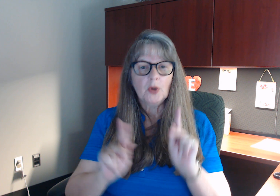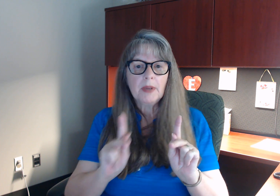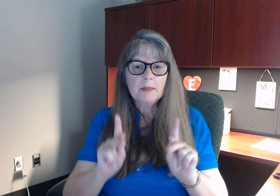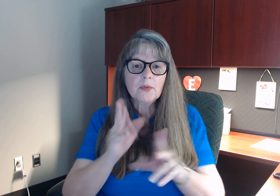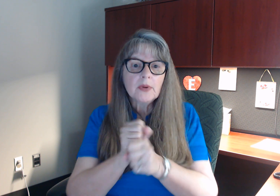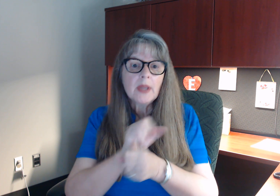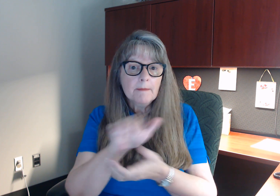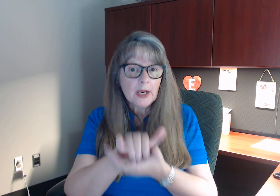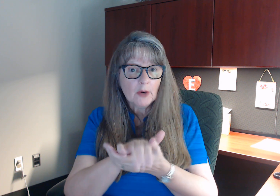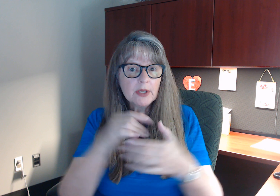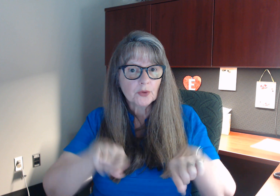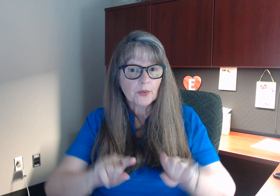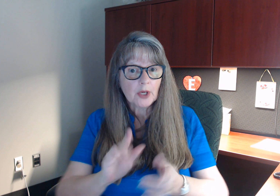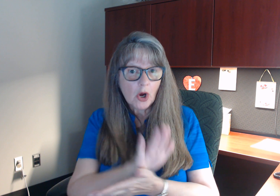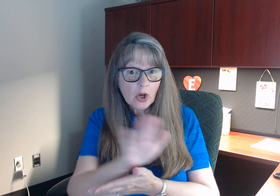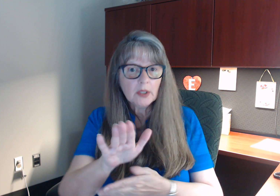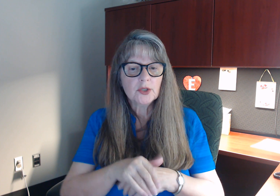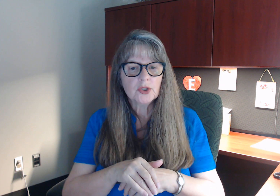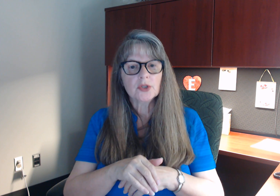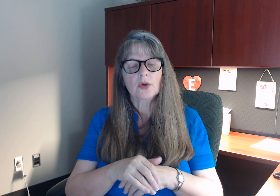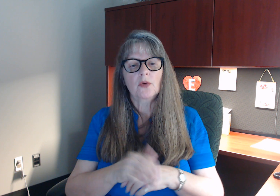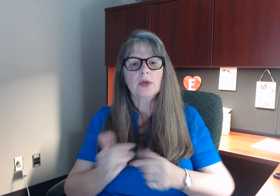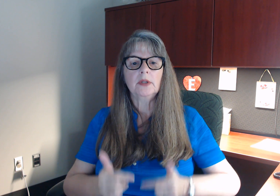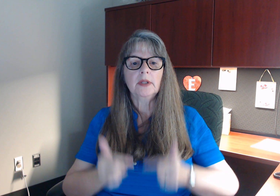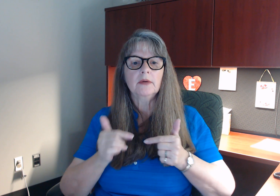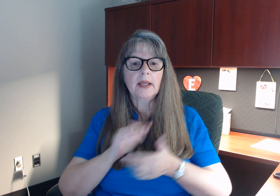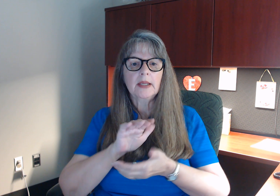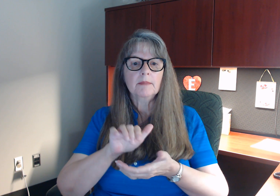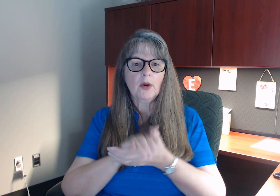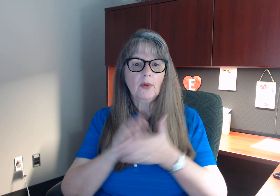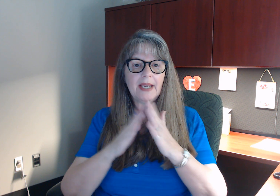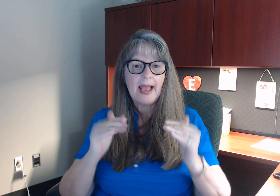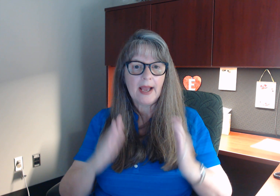people, they'll get married during college, and so they'll live like in married housing.